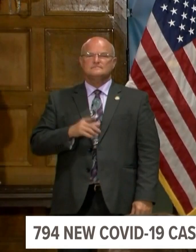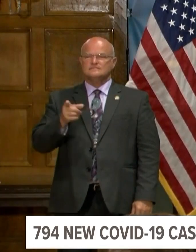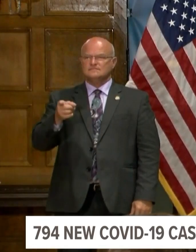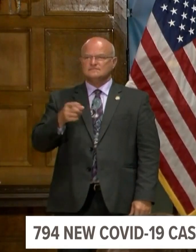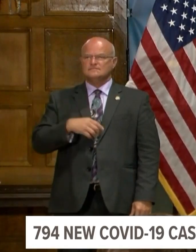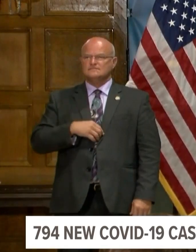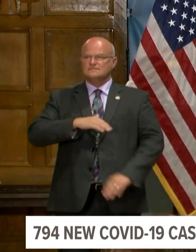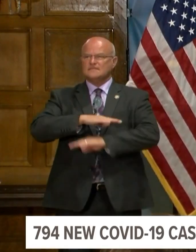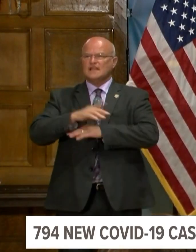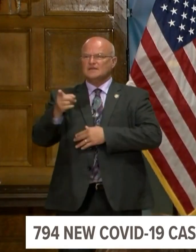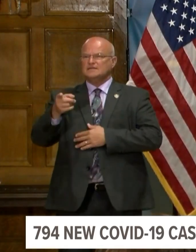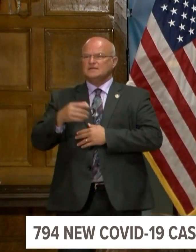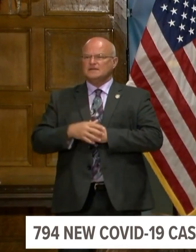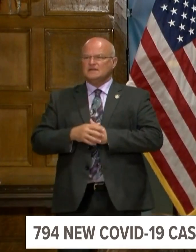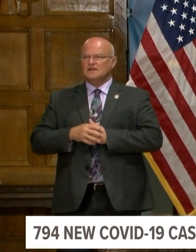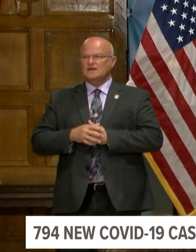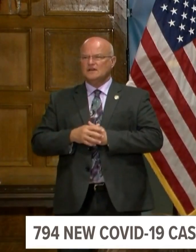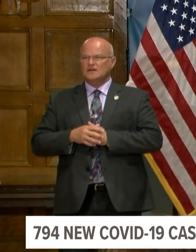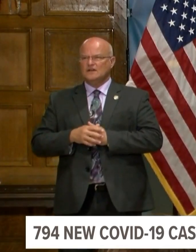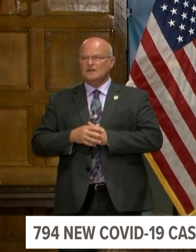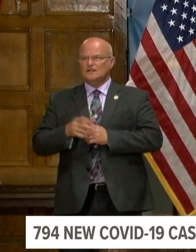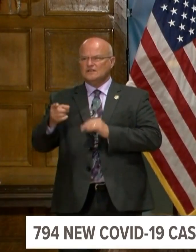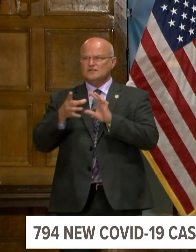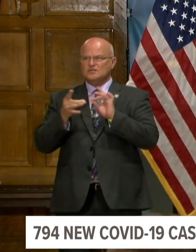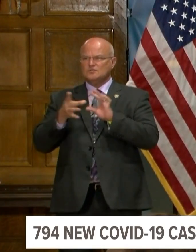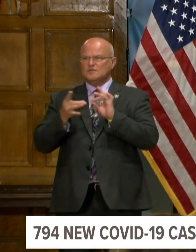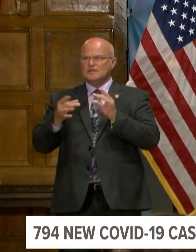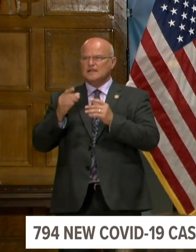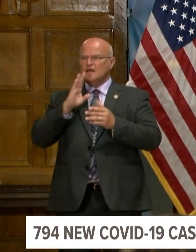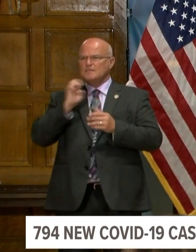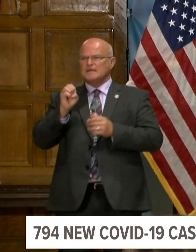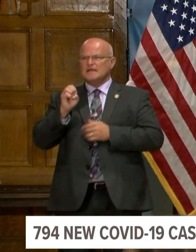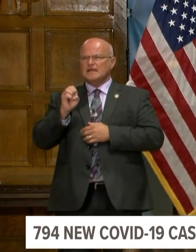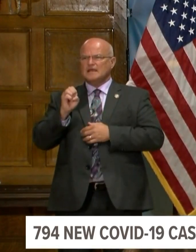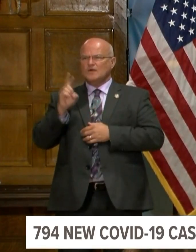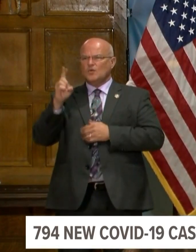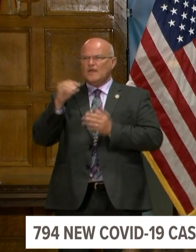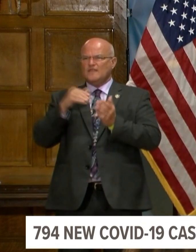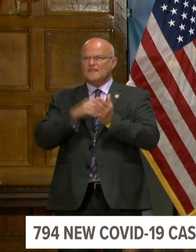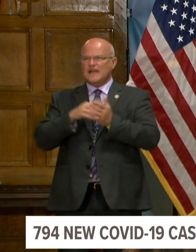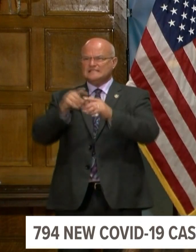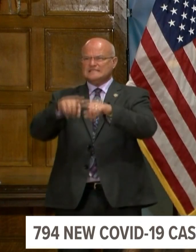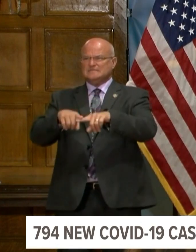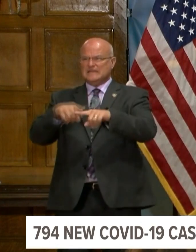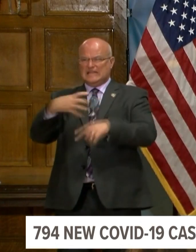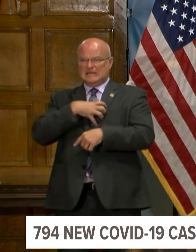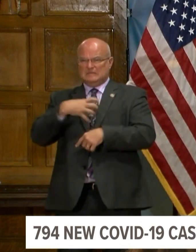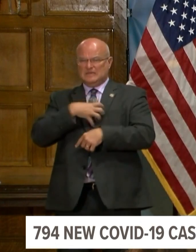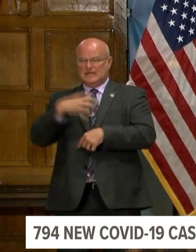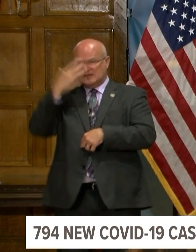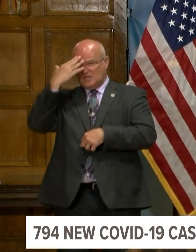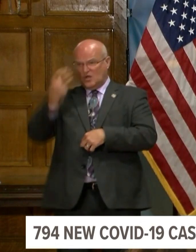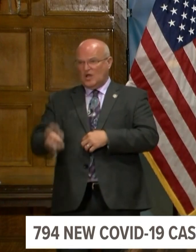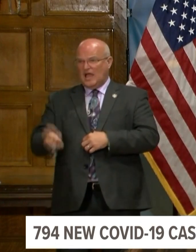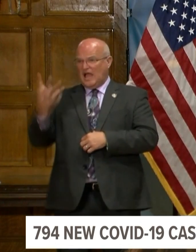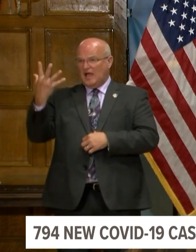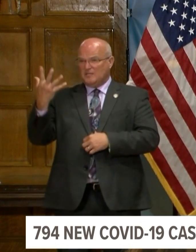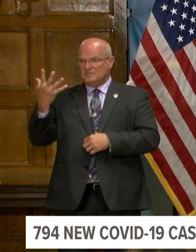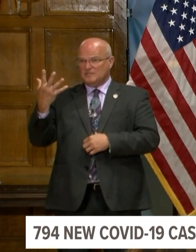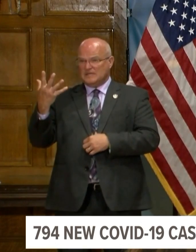Yes, right at the table, please. Governor, you mentioned there being 1,000 pending complaints. Do you know how